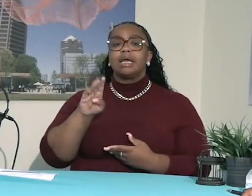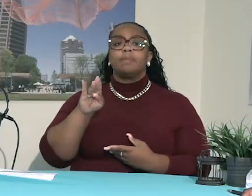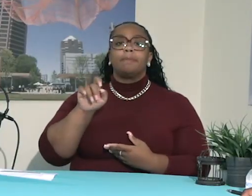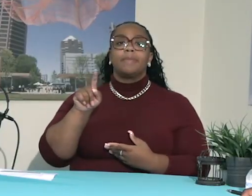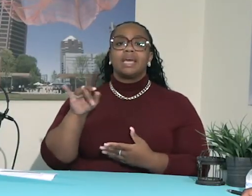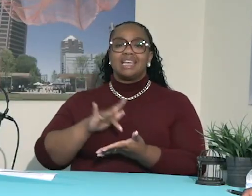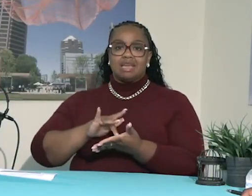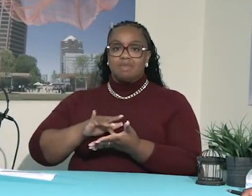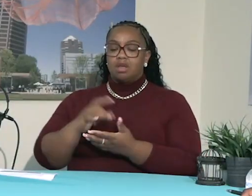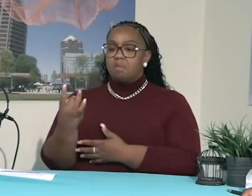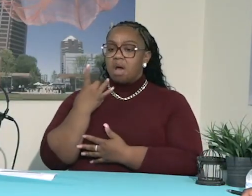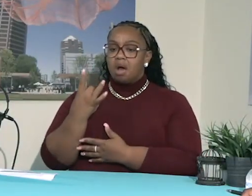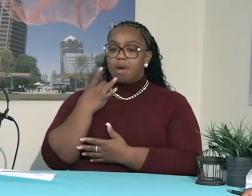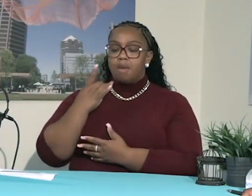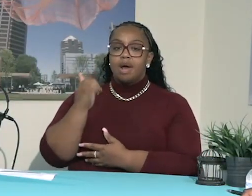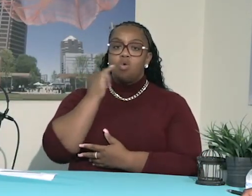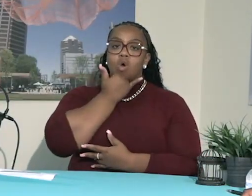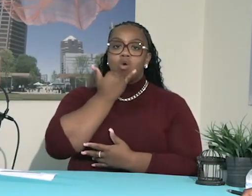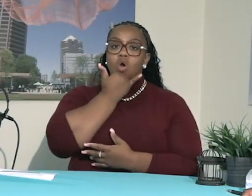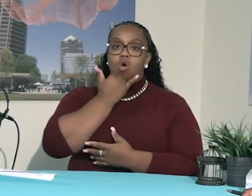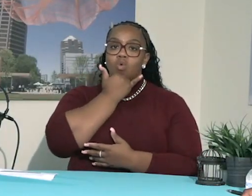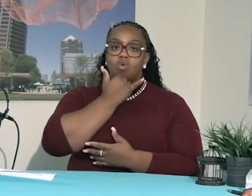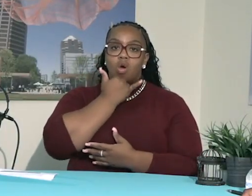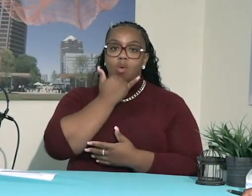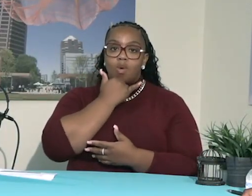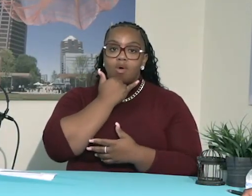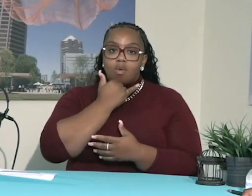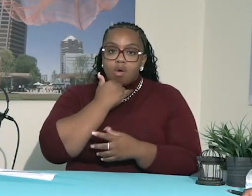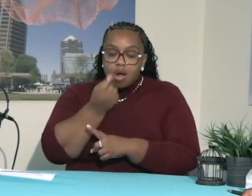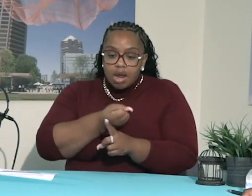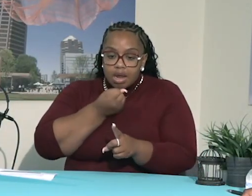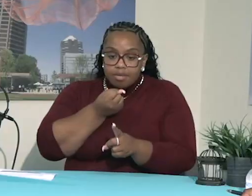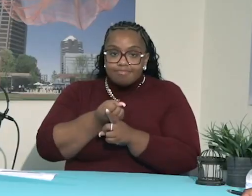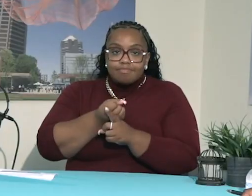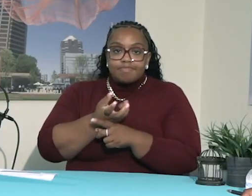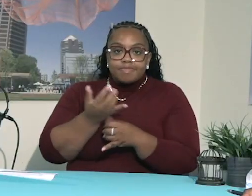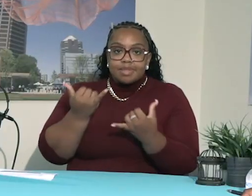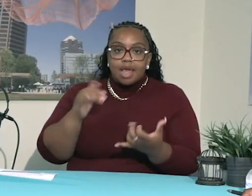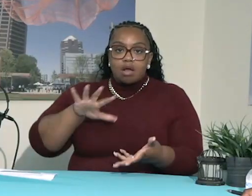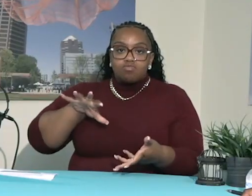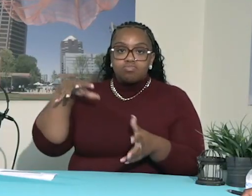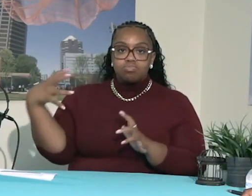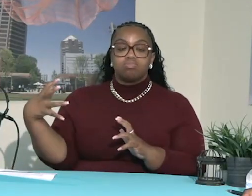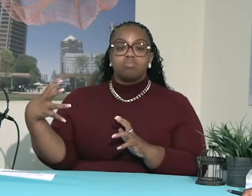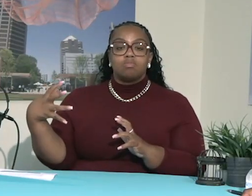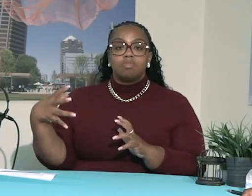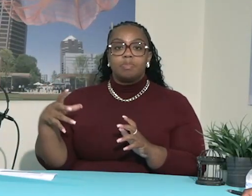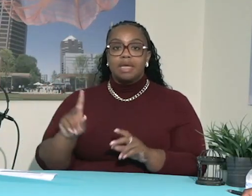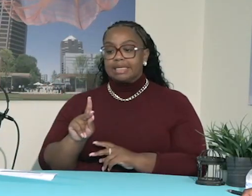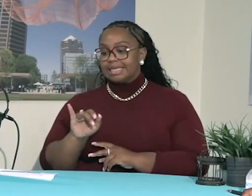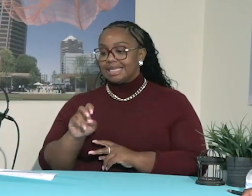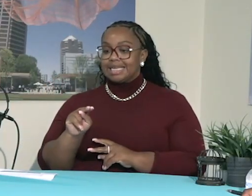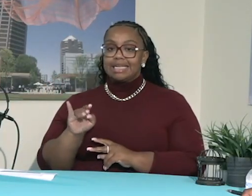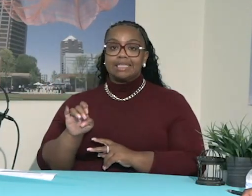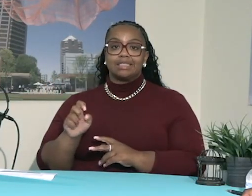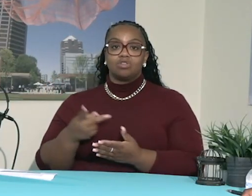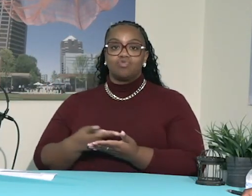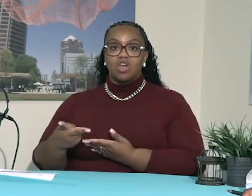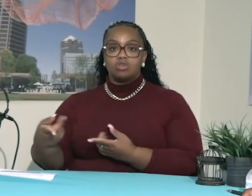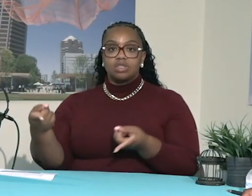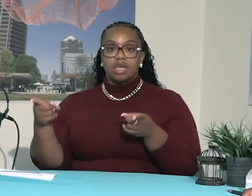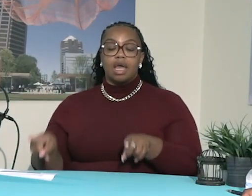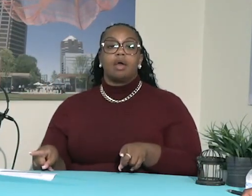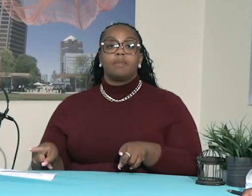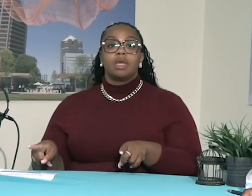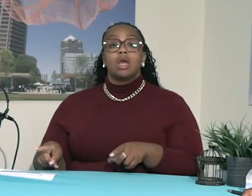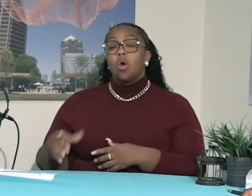that he wasn't supposed to take it every day. All because he was given a pamphlet on this information and it wasn't in his first language. He's a